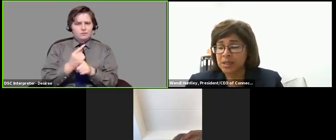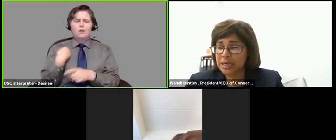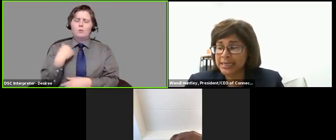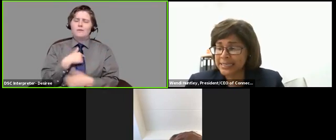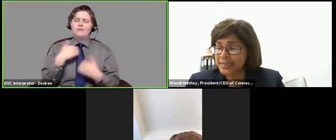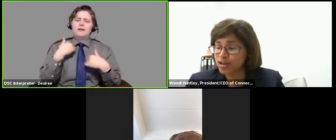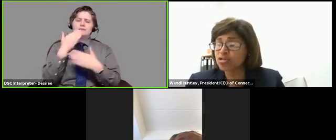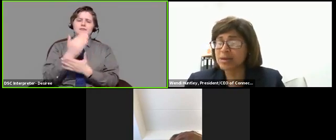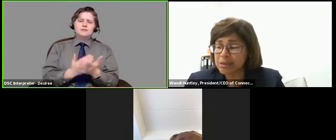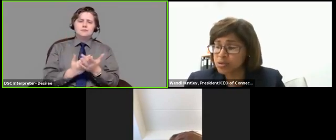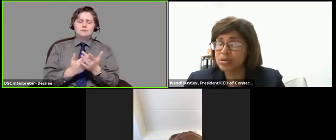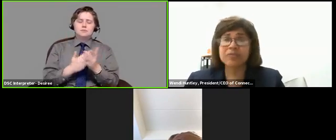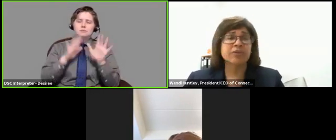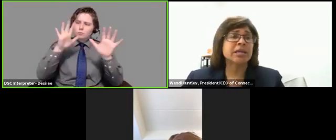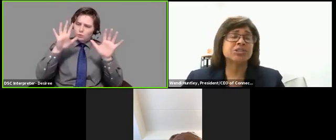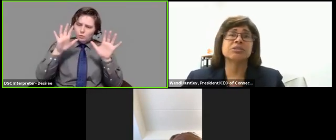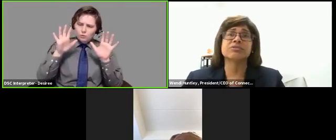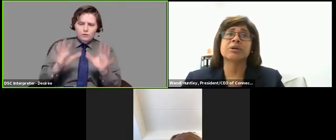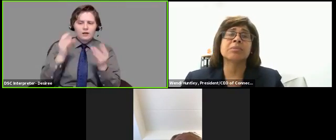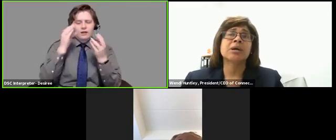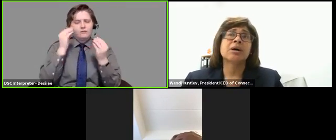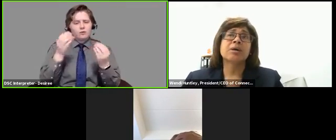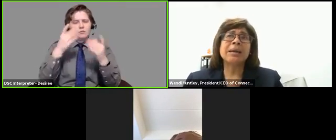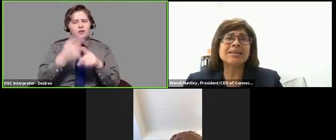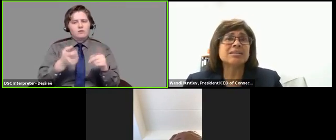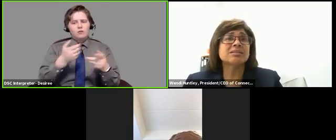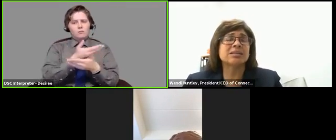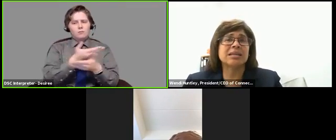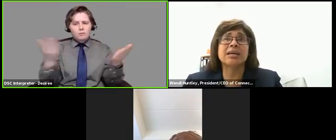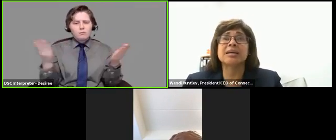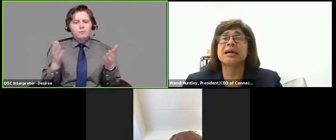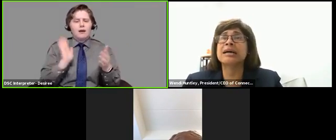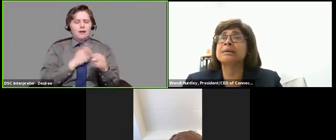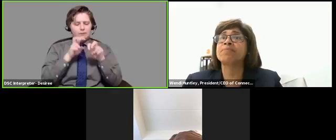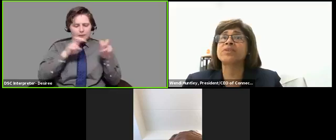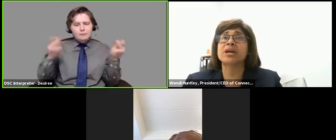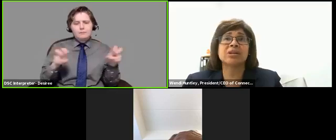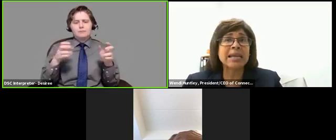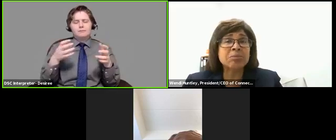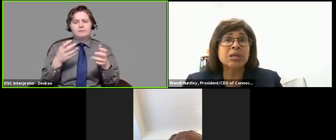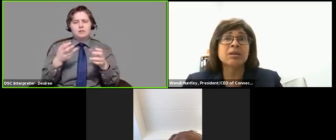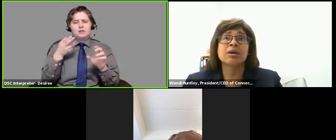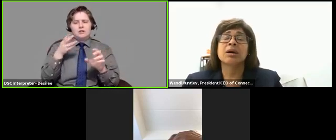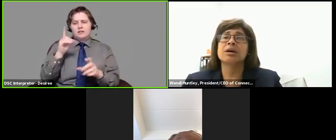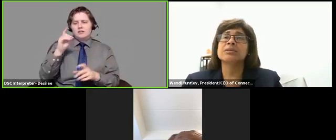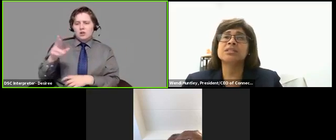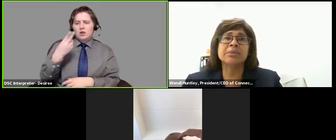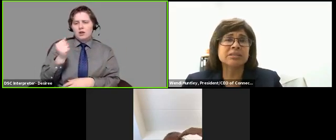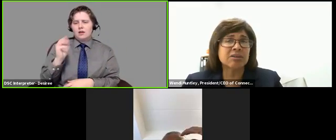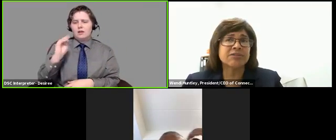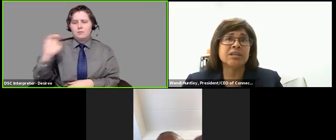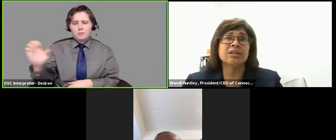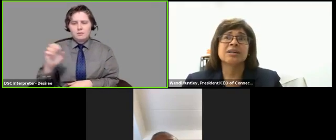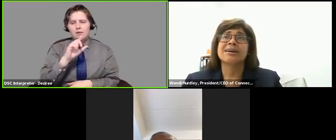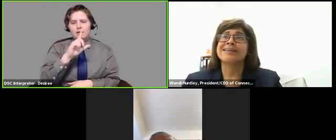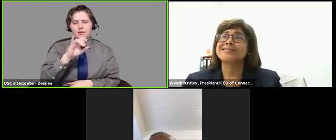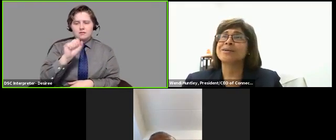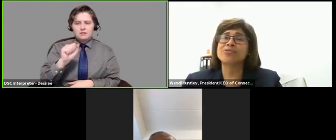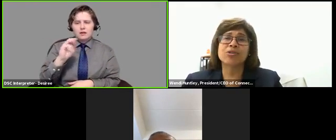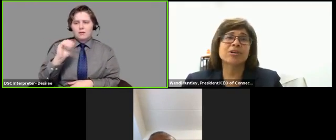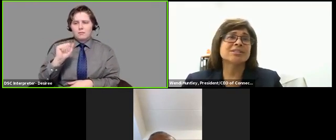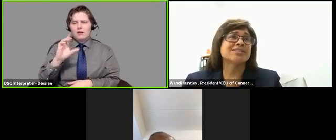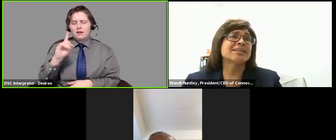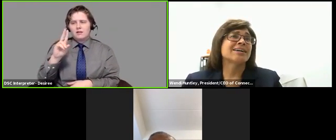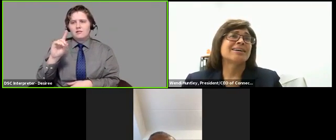some incredible information from our panelists today, Dr. Hamey, Lisa McDuffie,